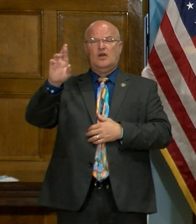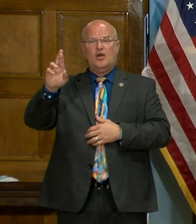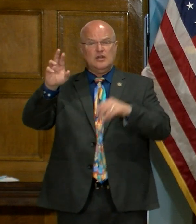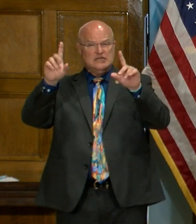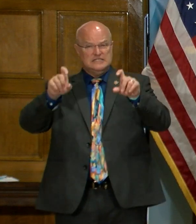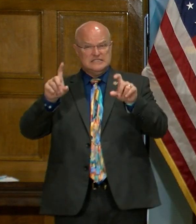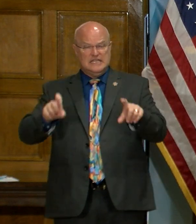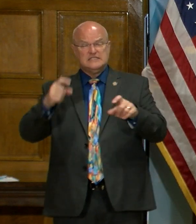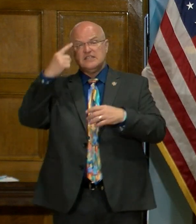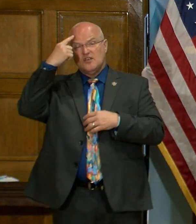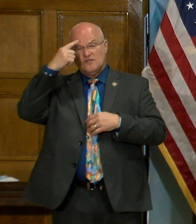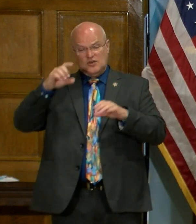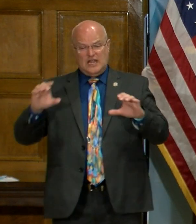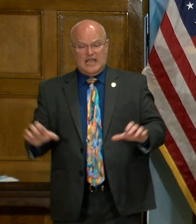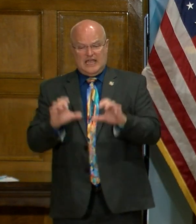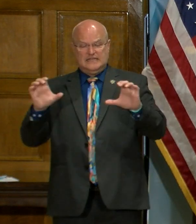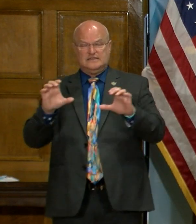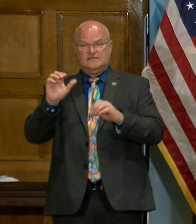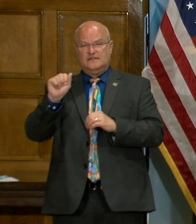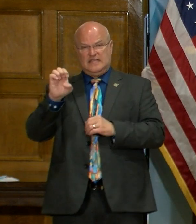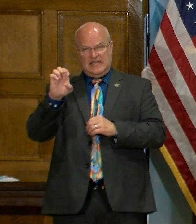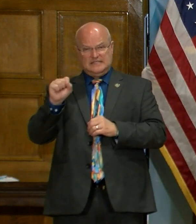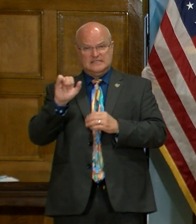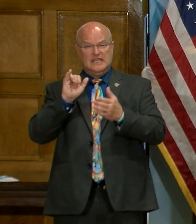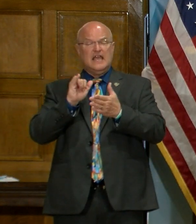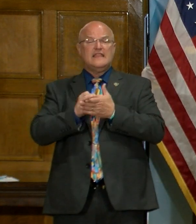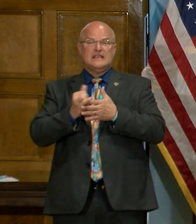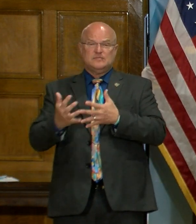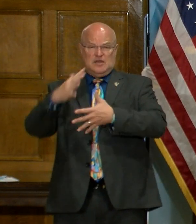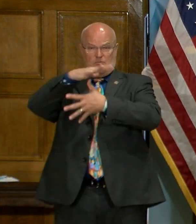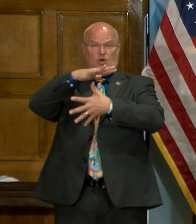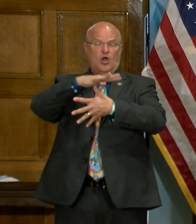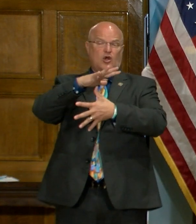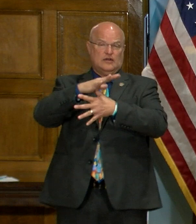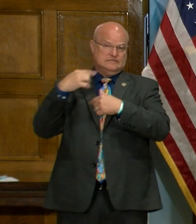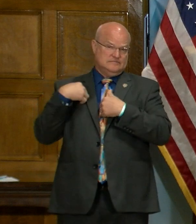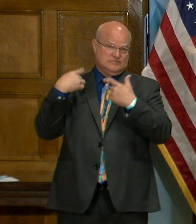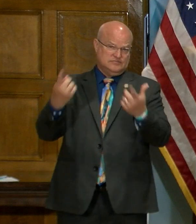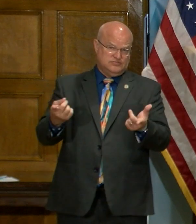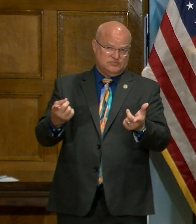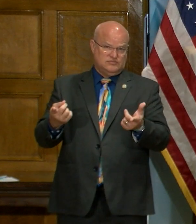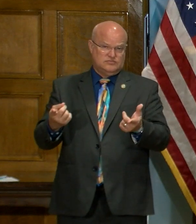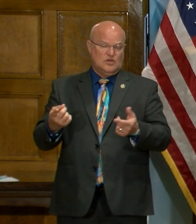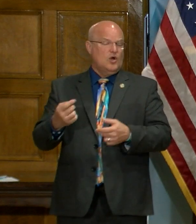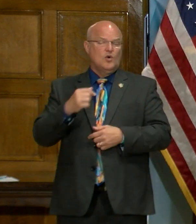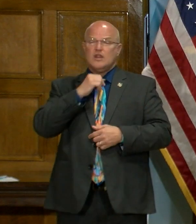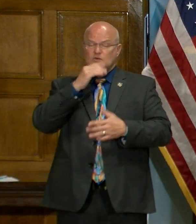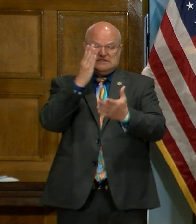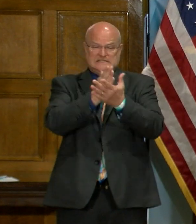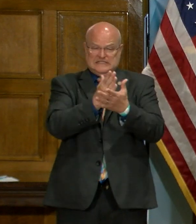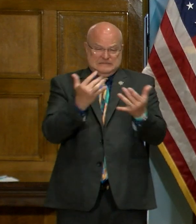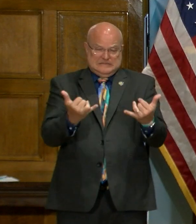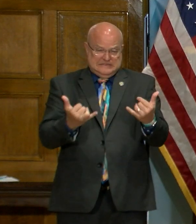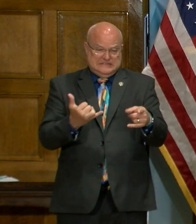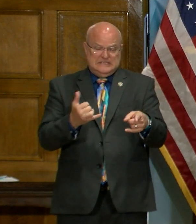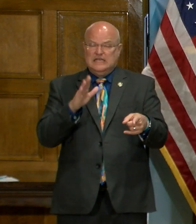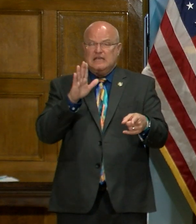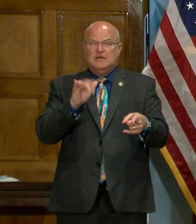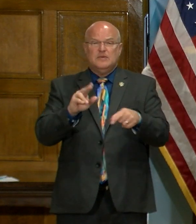testing for active cases, and that's been a priority. We don't want to distract from that at this point